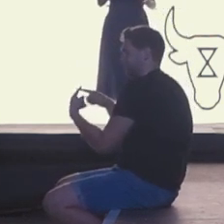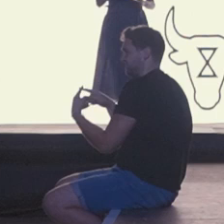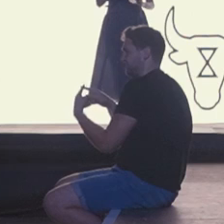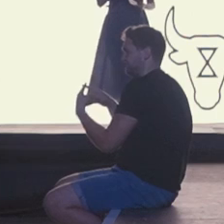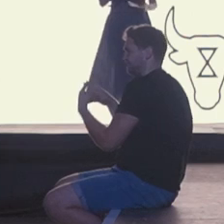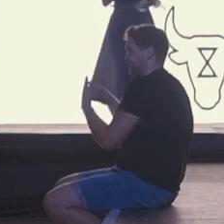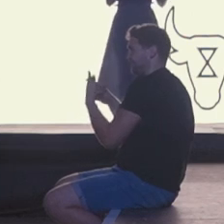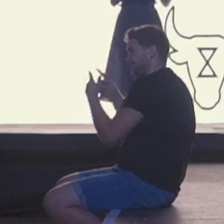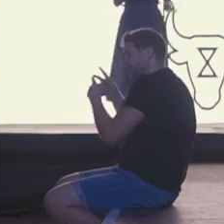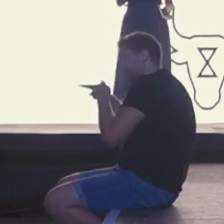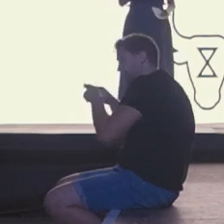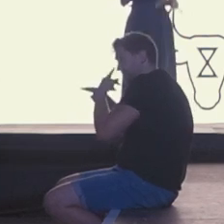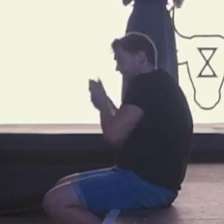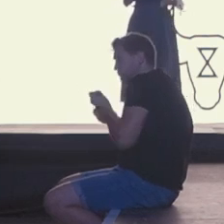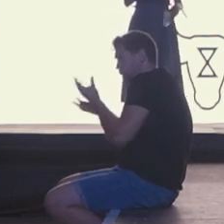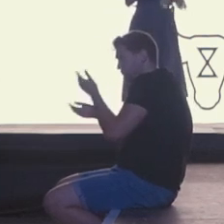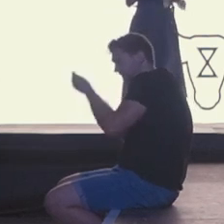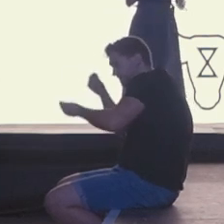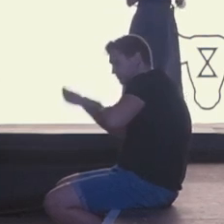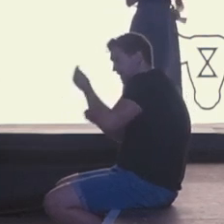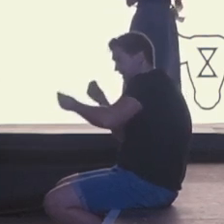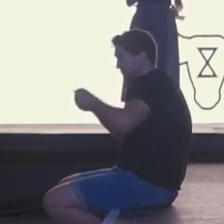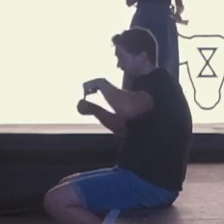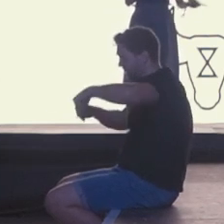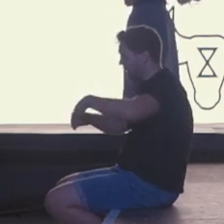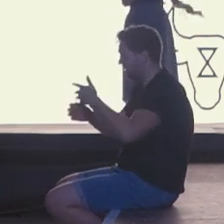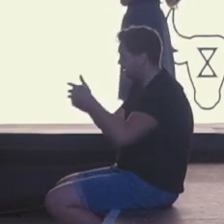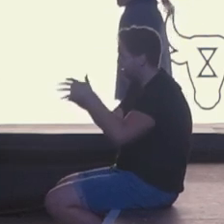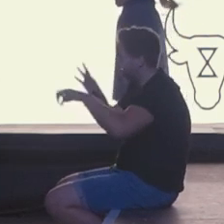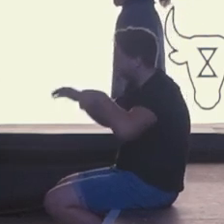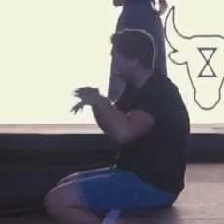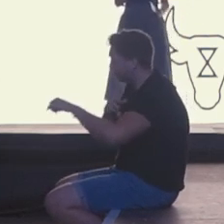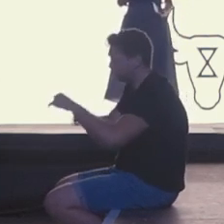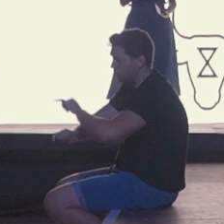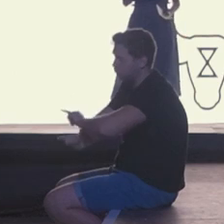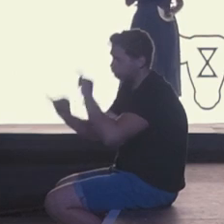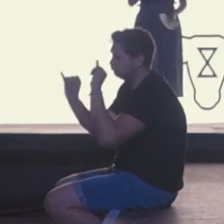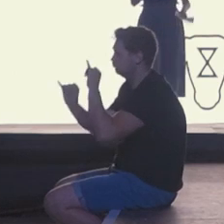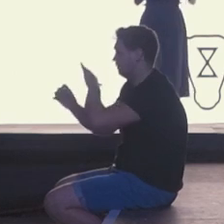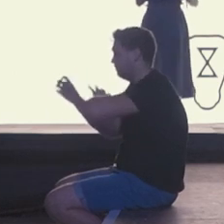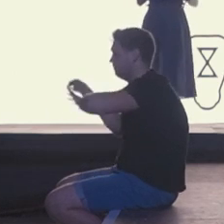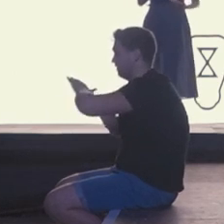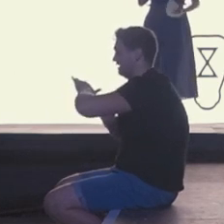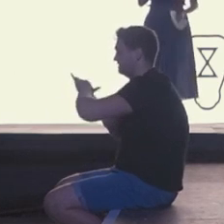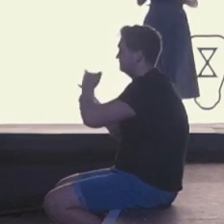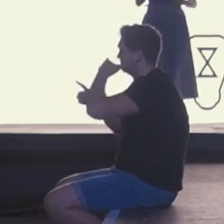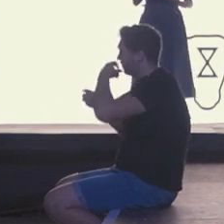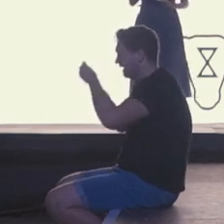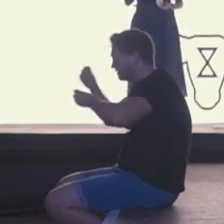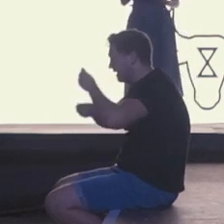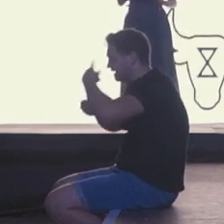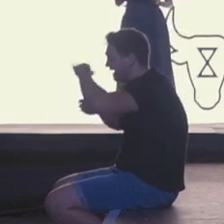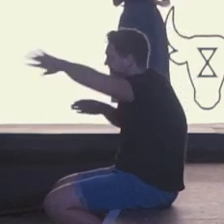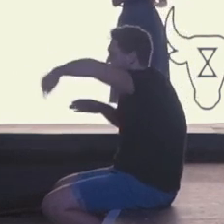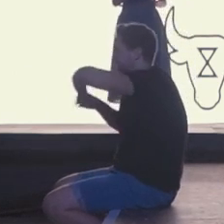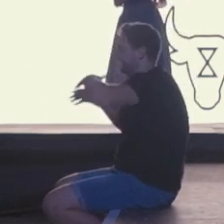how damaging animal agriculture and fishing are to our planet, then we can build up a movement. If we get those numbers, then that gives us